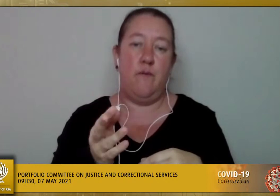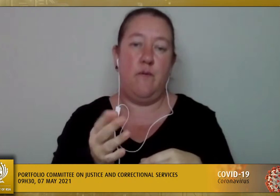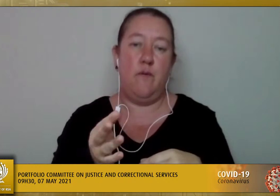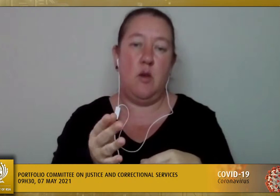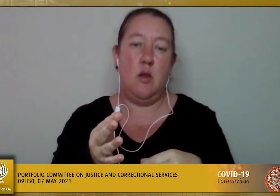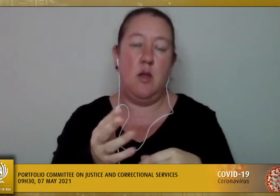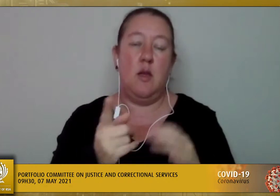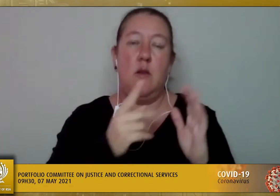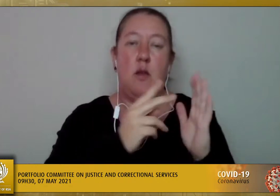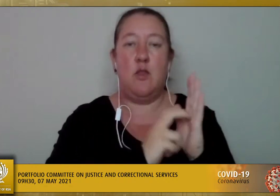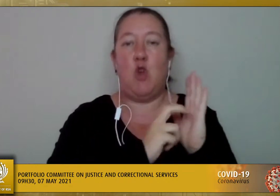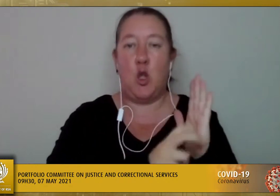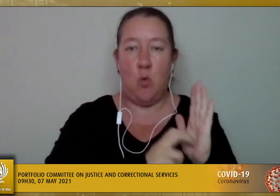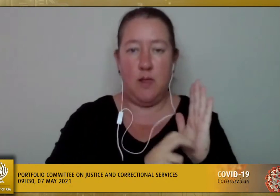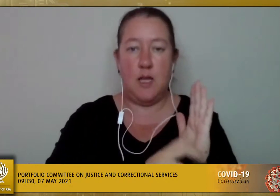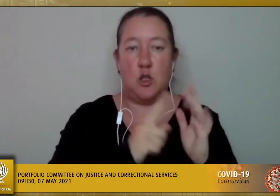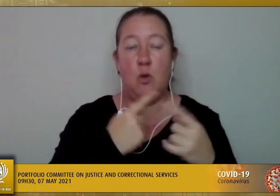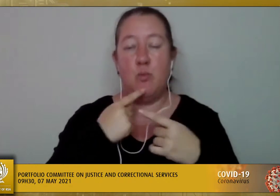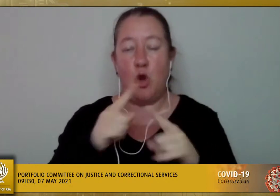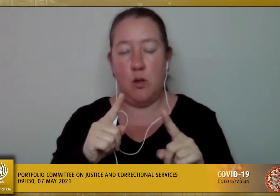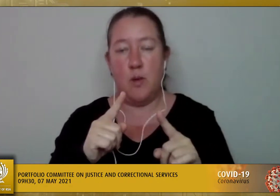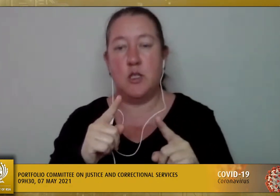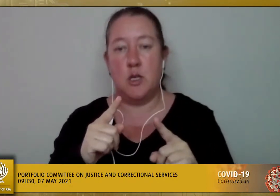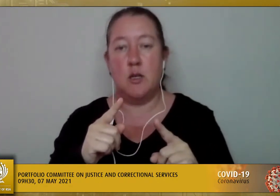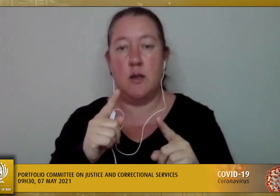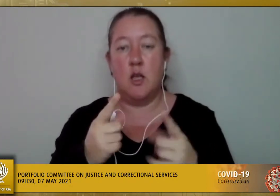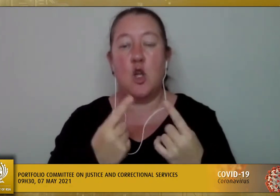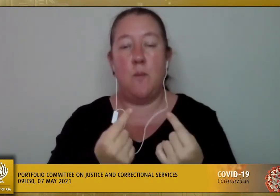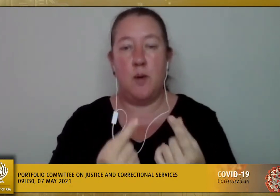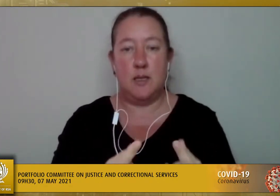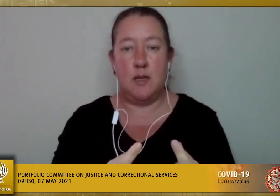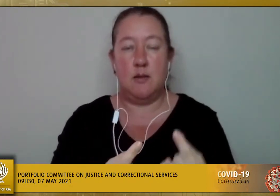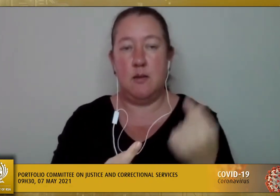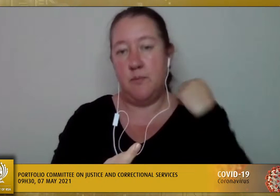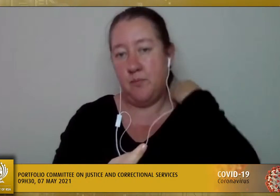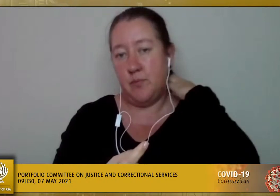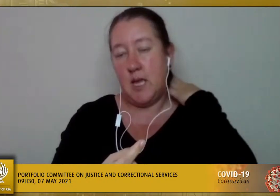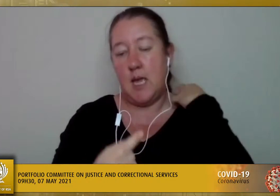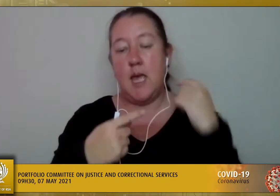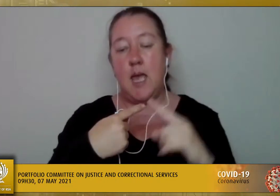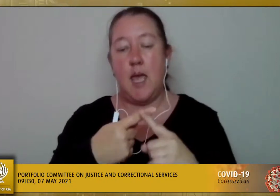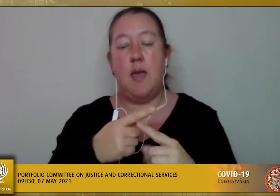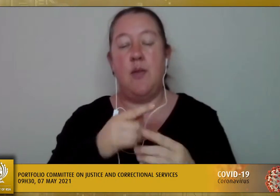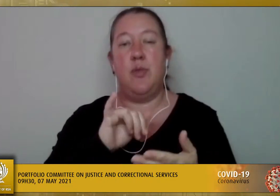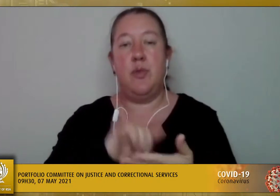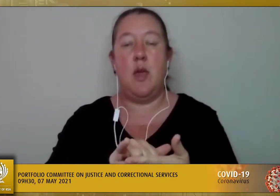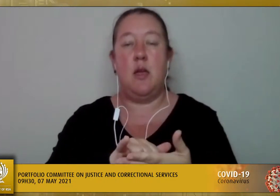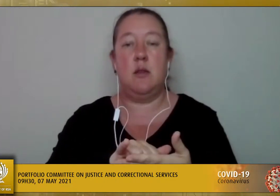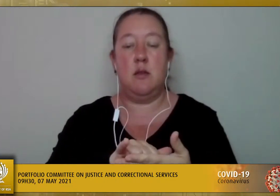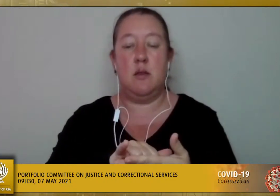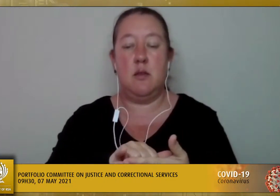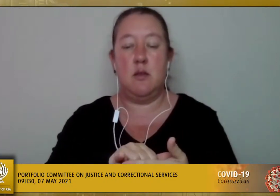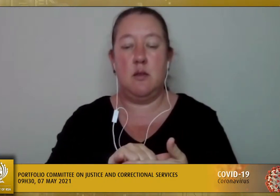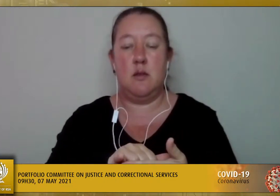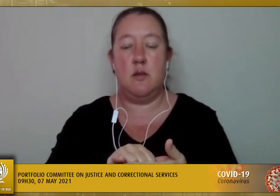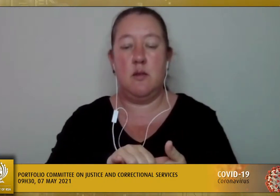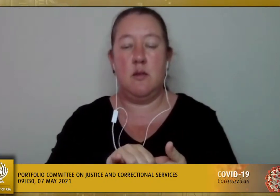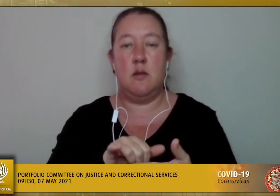regulation has the proclamation has been committed and that there is reasonable plans to